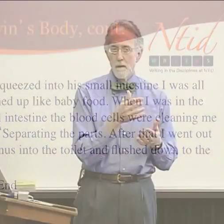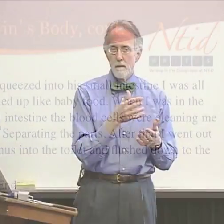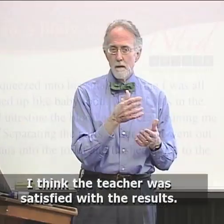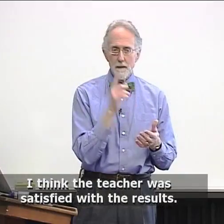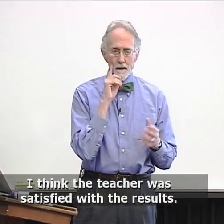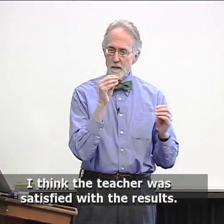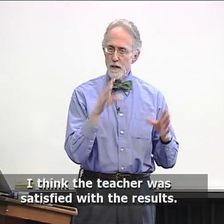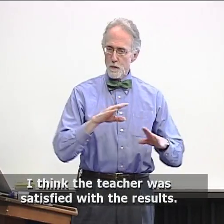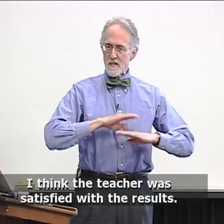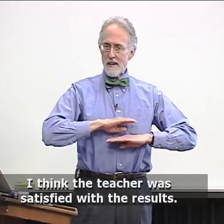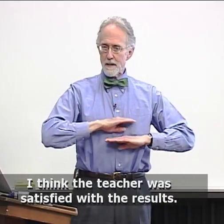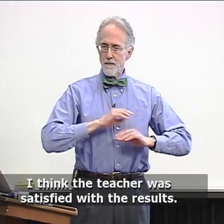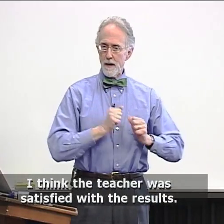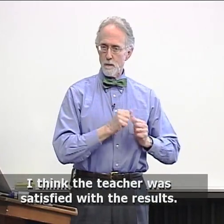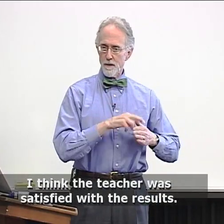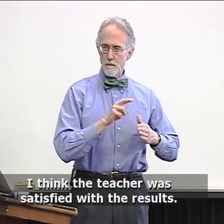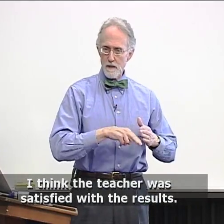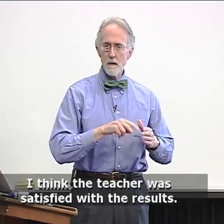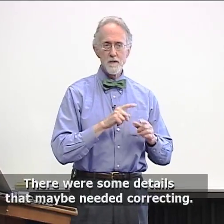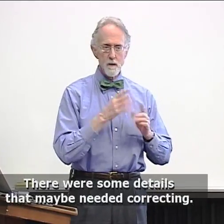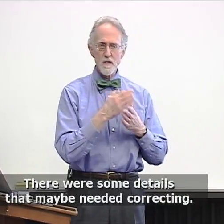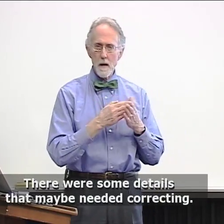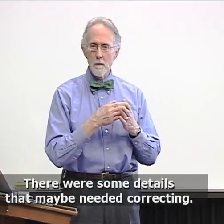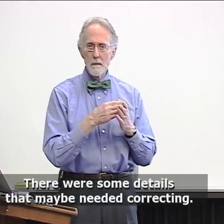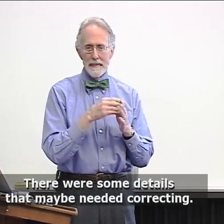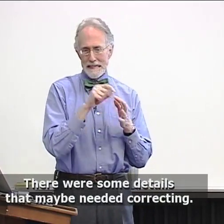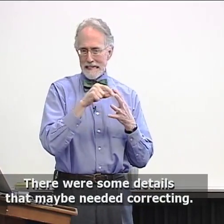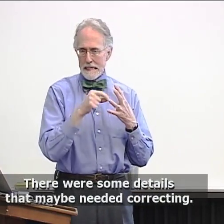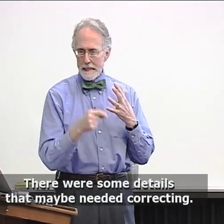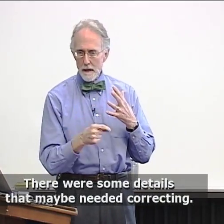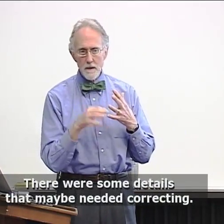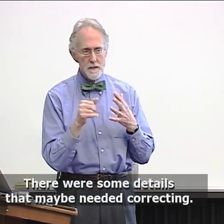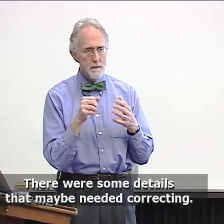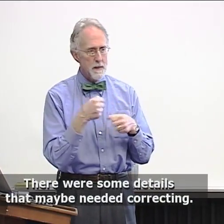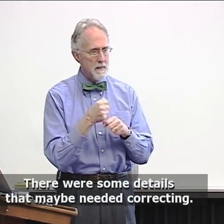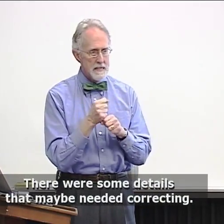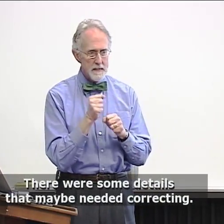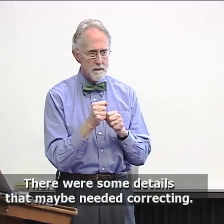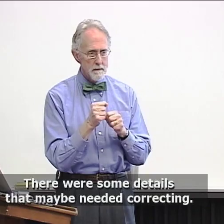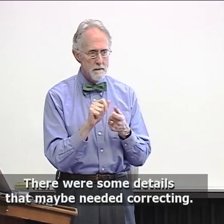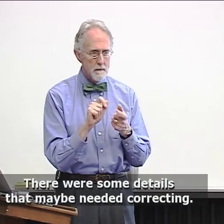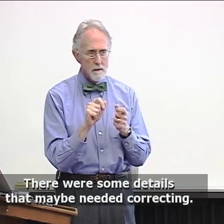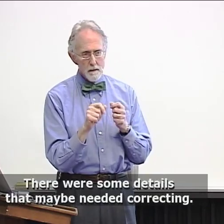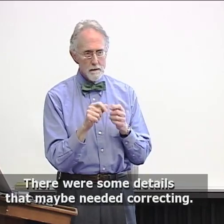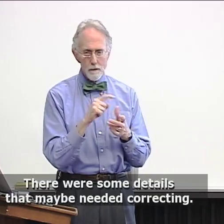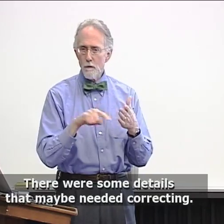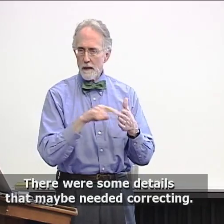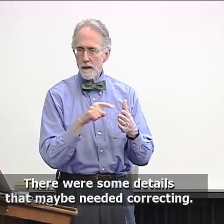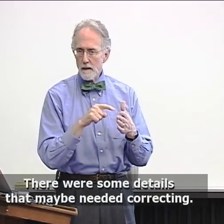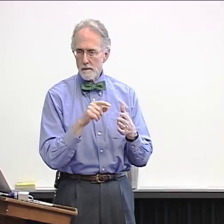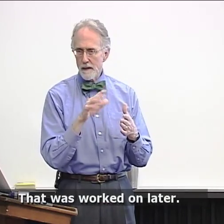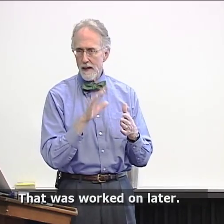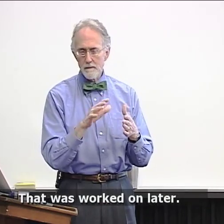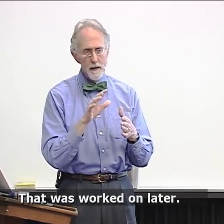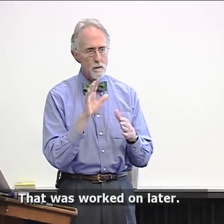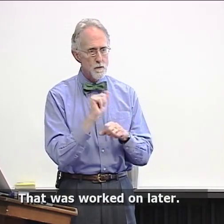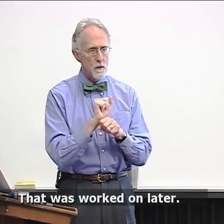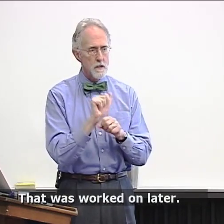I think the teacher was satisfied with the results. There were some details that maybe needed correcting, that was worked on